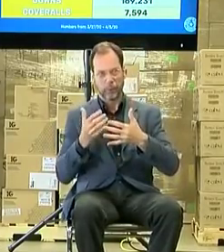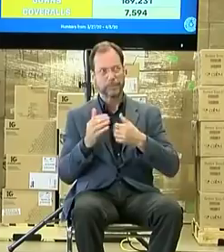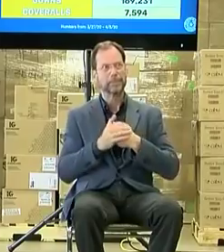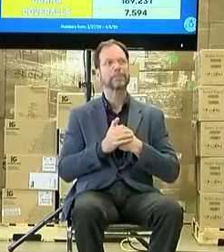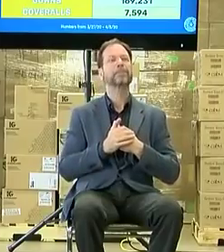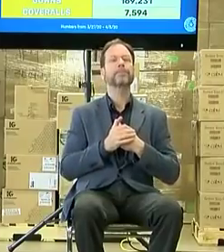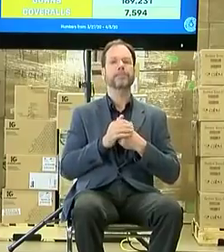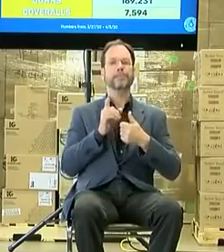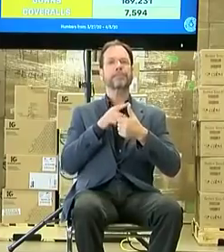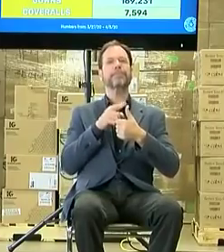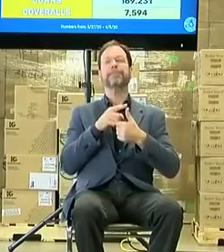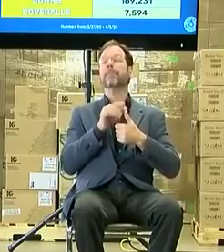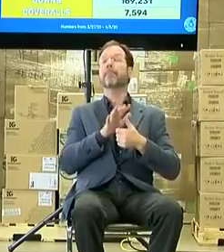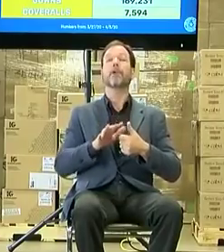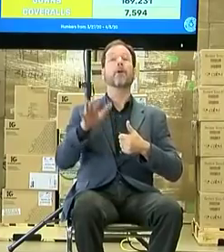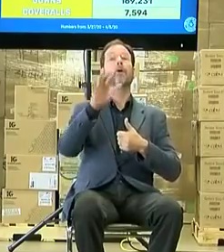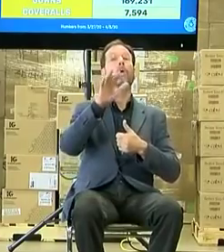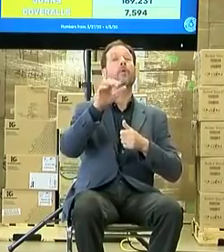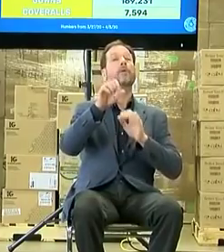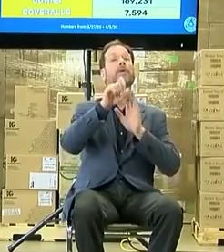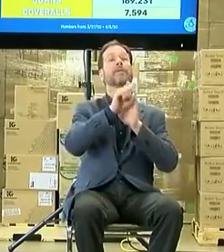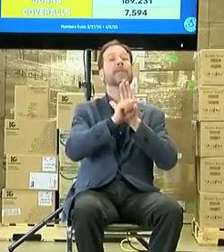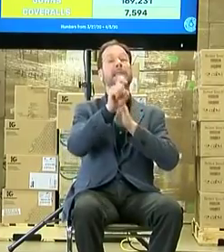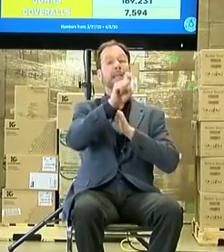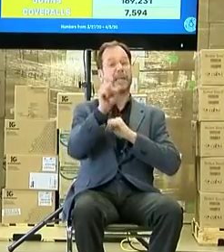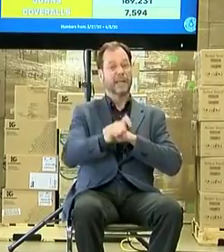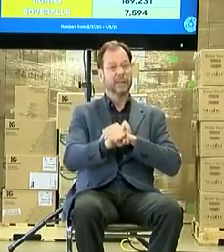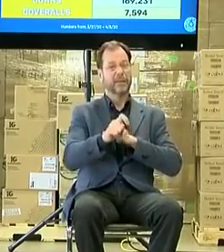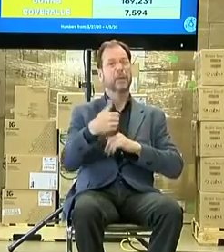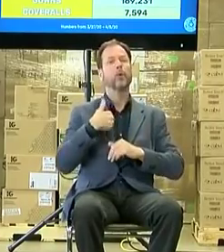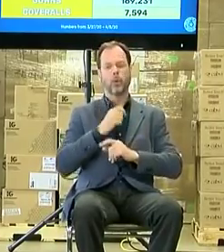we distributed across the state of Texas